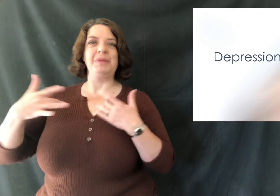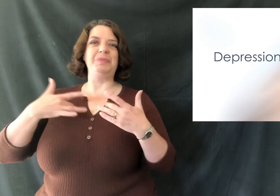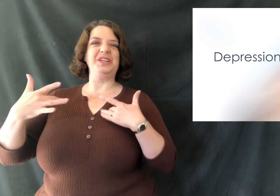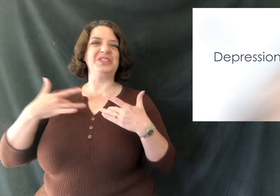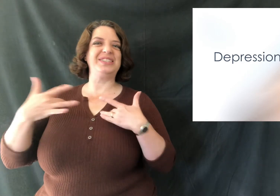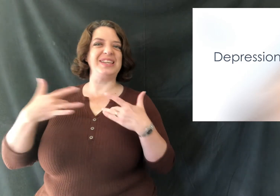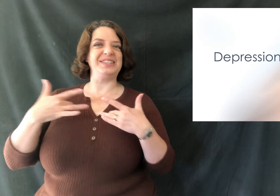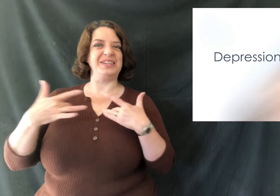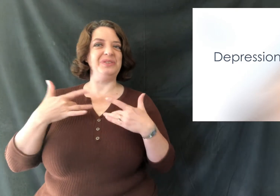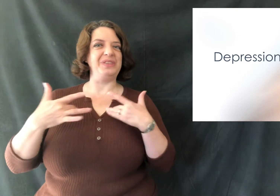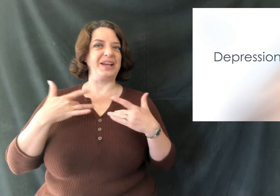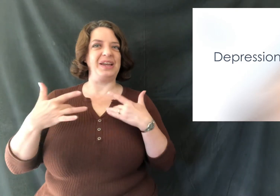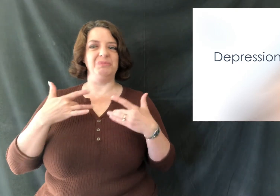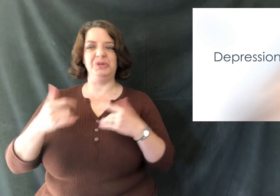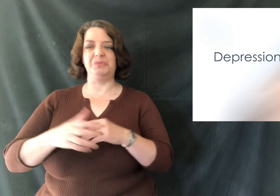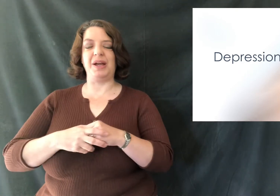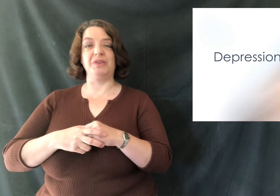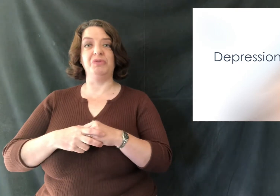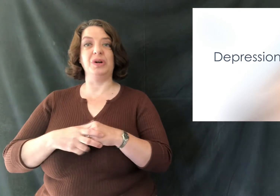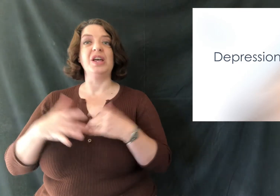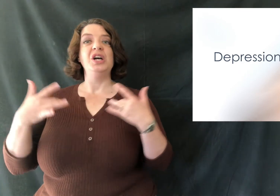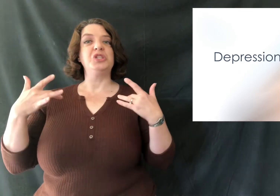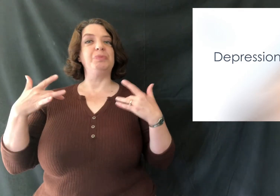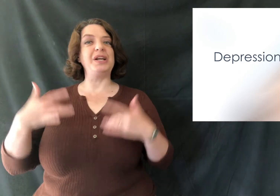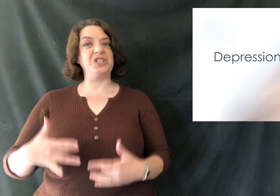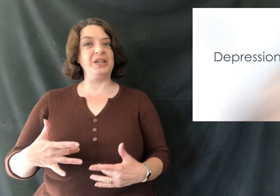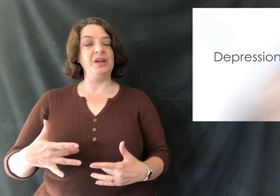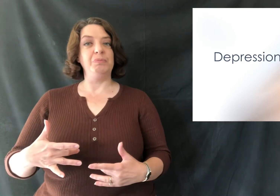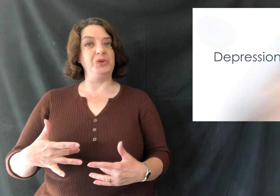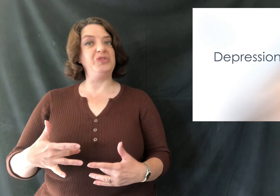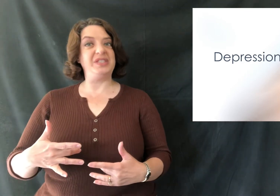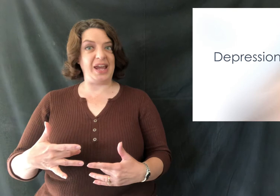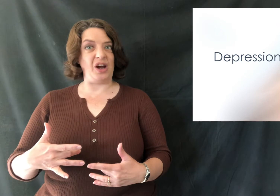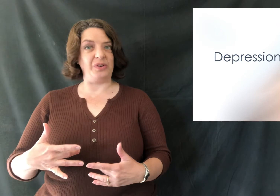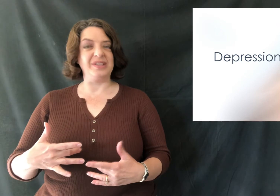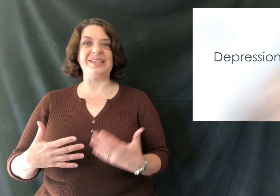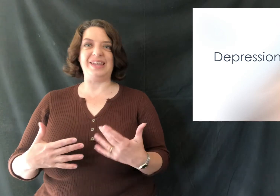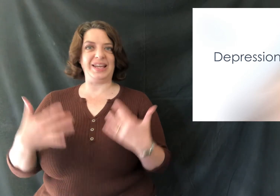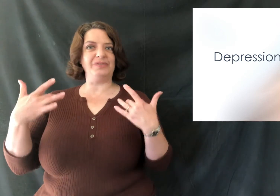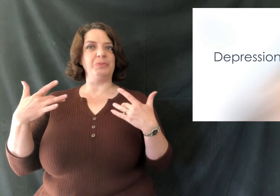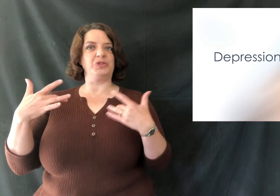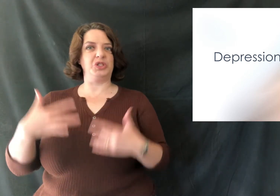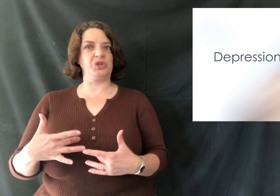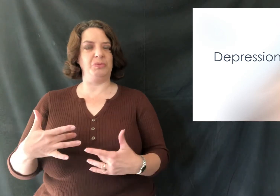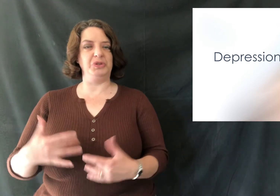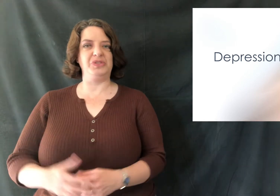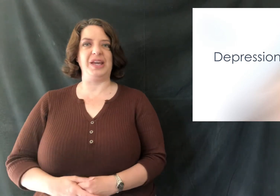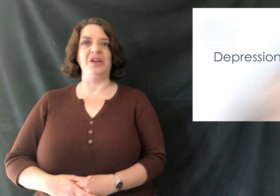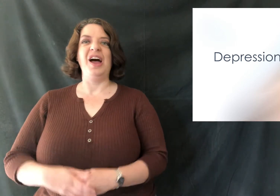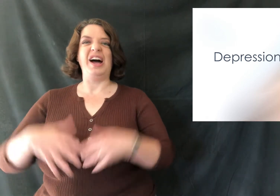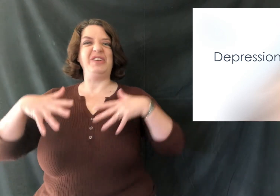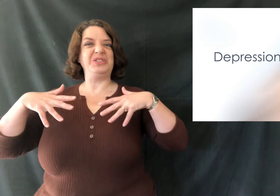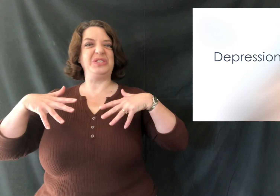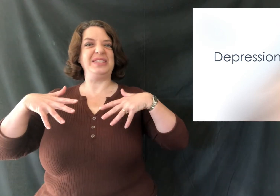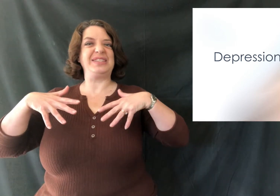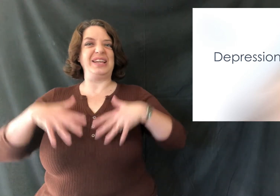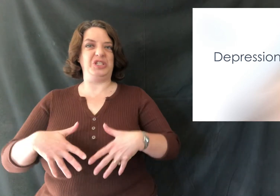you're sensitive, that kind of moves back and forth. Depression moves down. It's a negative emotion, so it moves down. I've also seen the sign